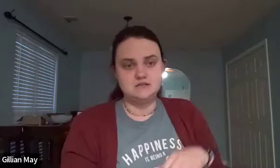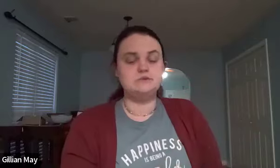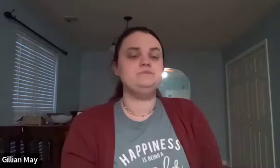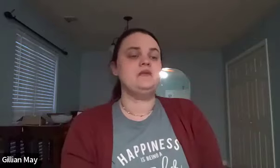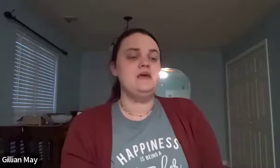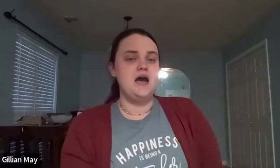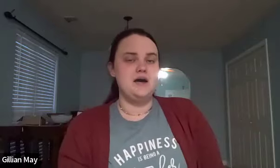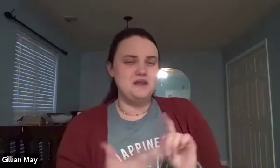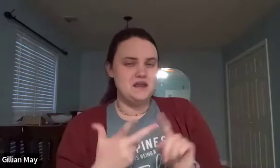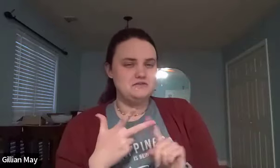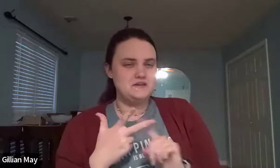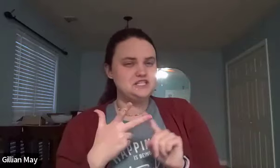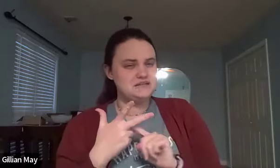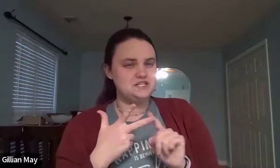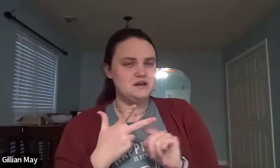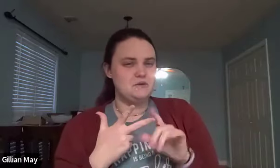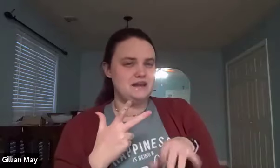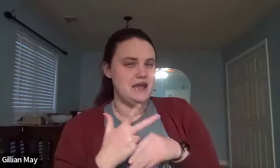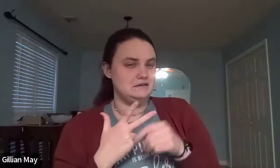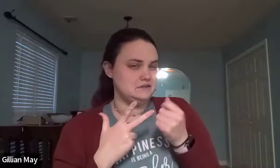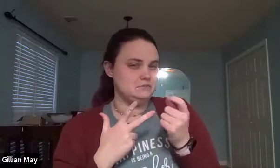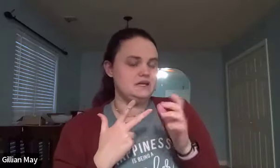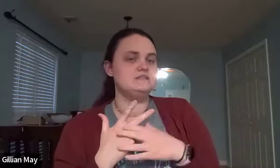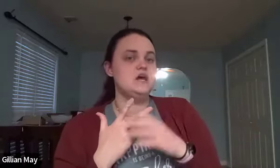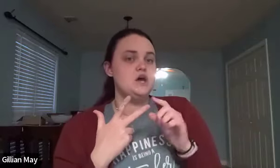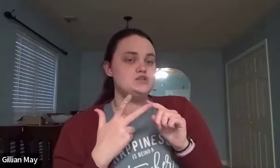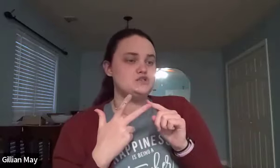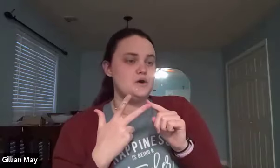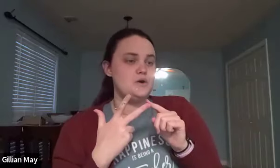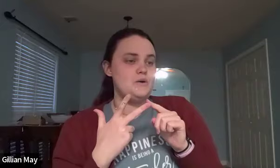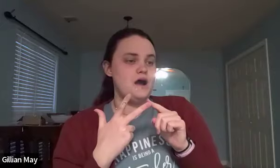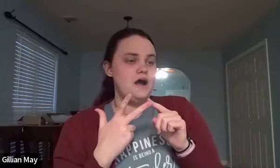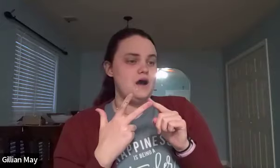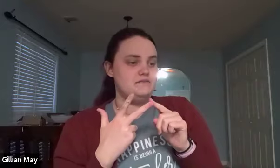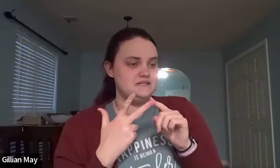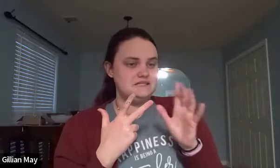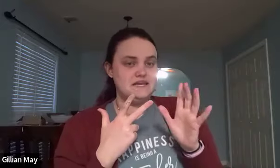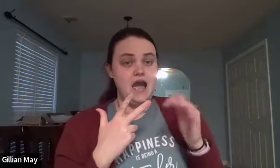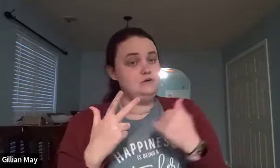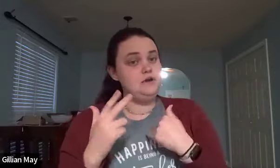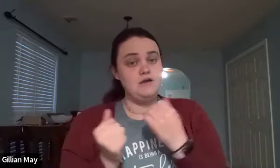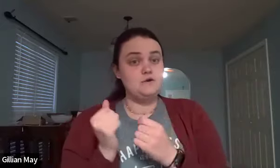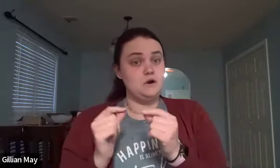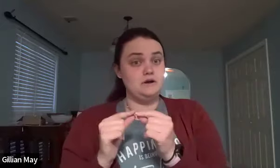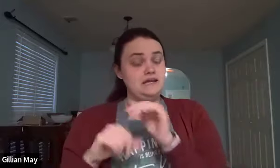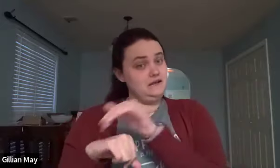possible. Another thing she did mention I wanted to add a little bit is, so obviously I don't know every word in